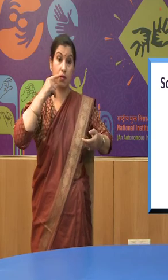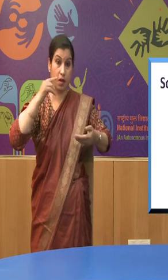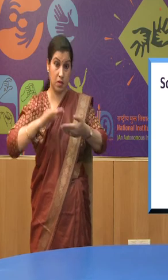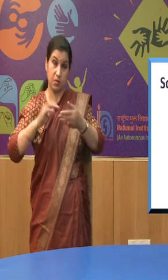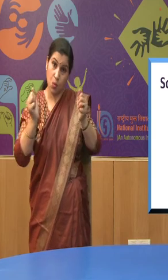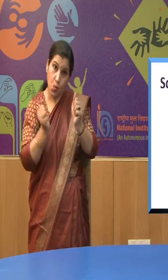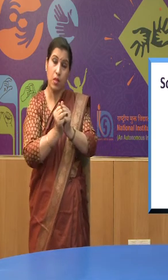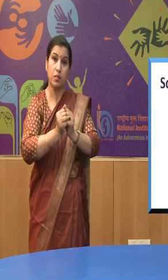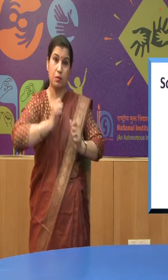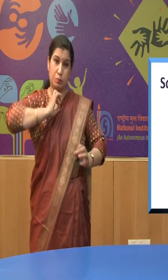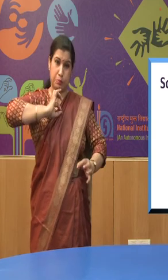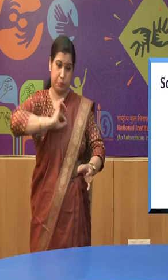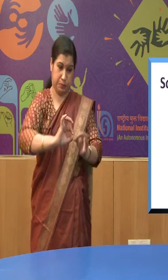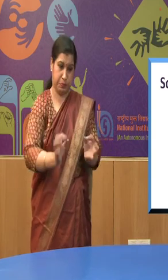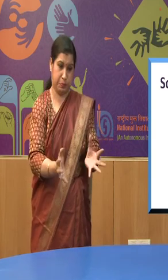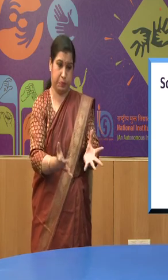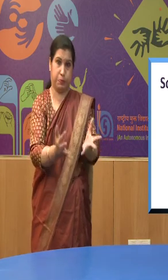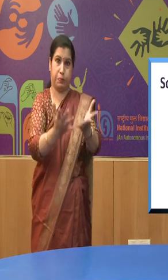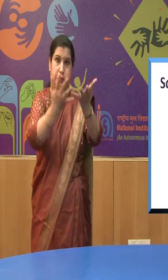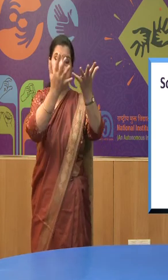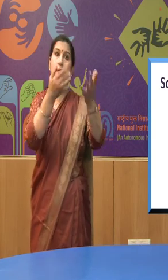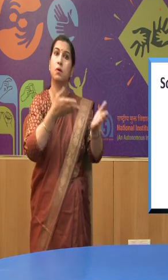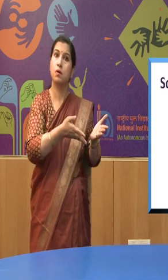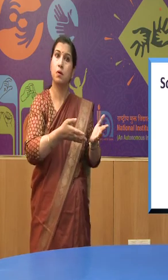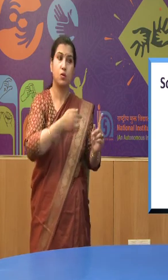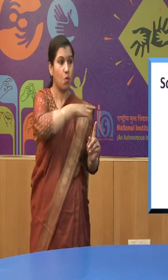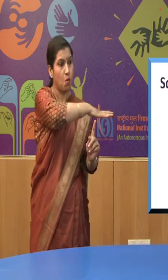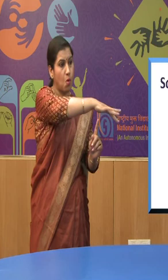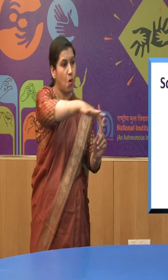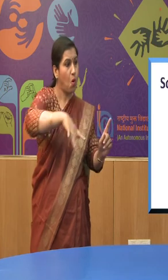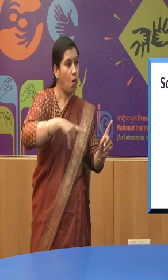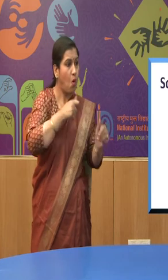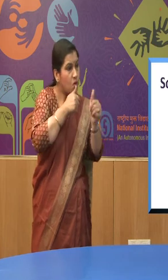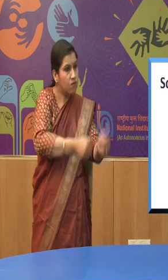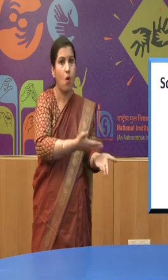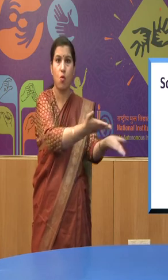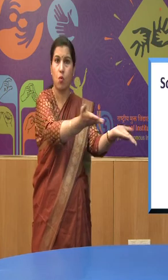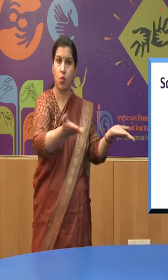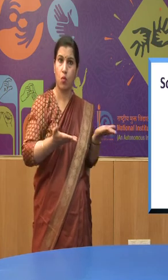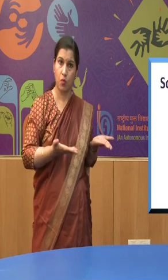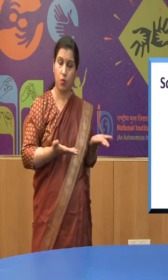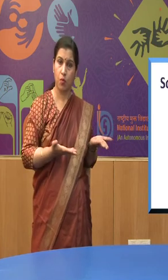This was also another social evil practice which was very common.